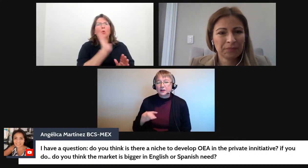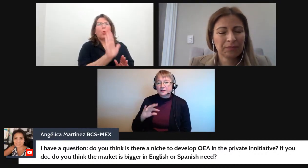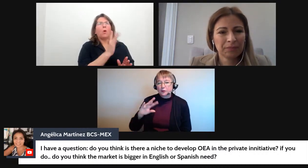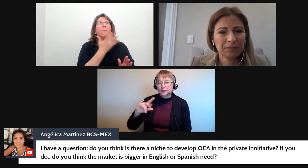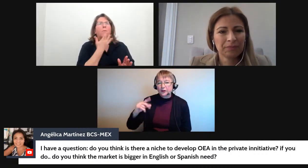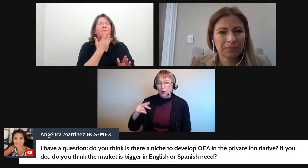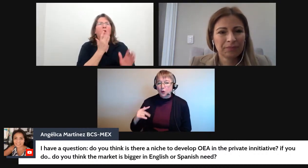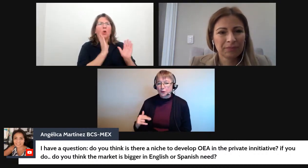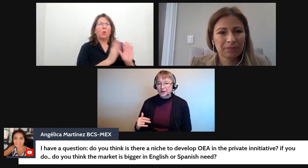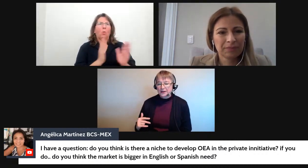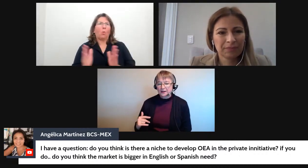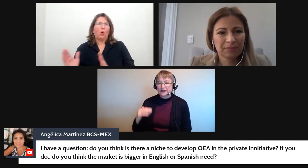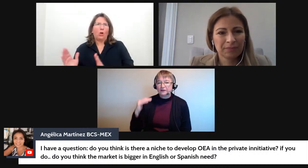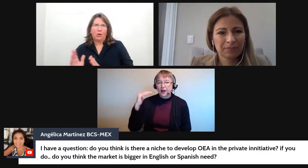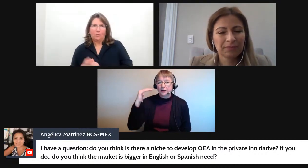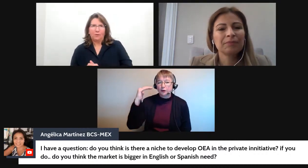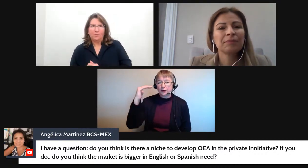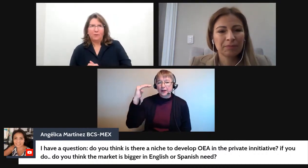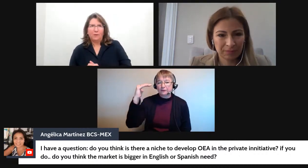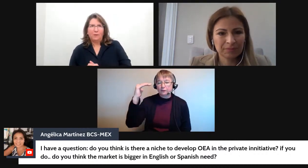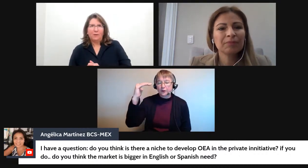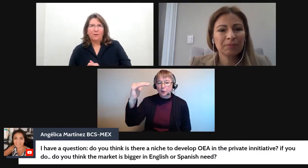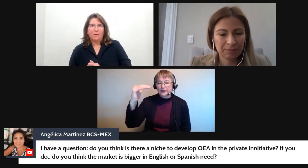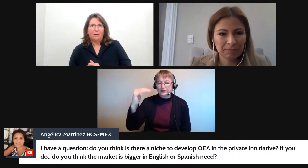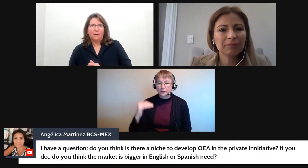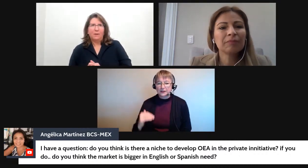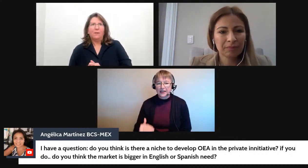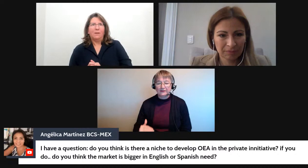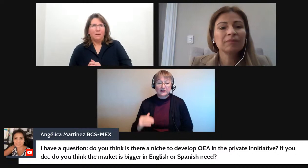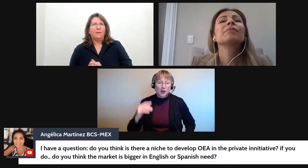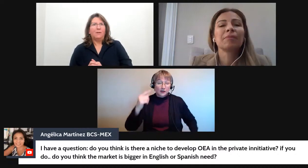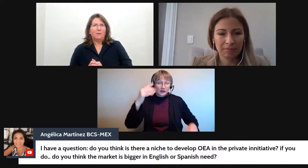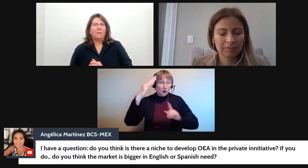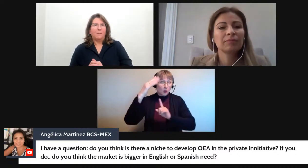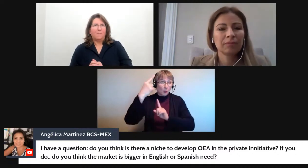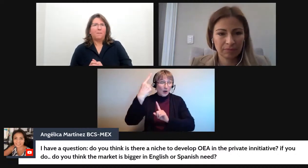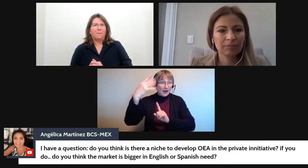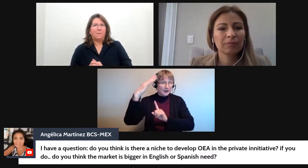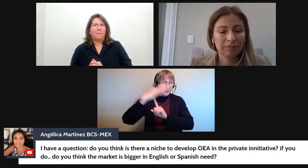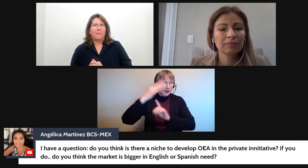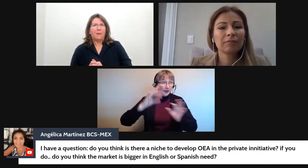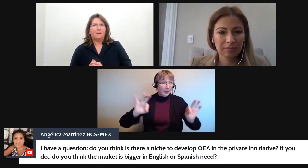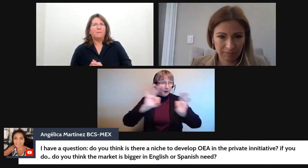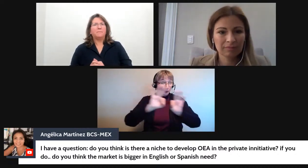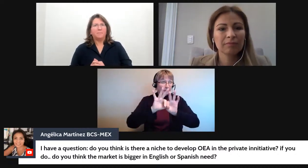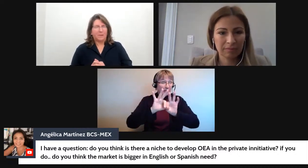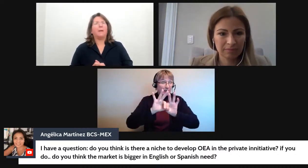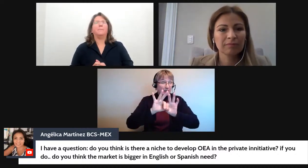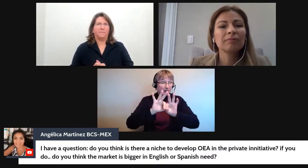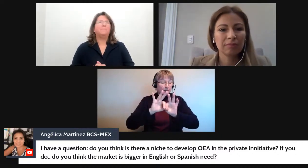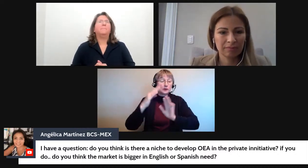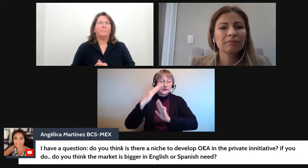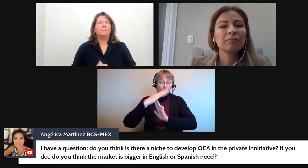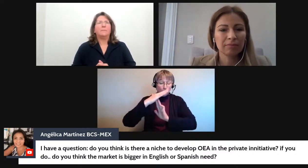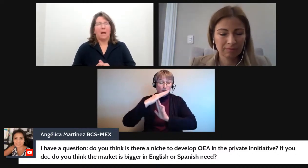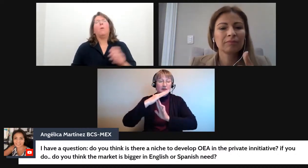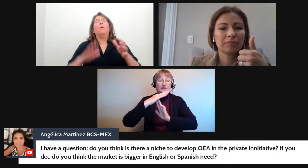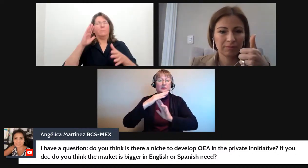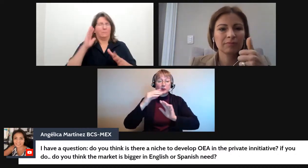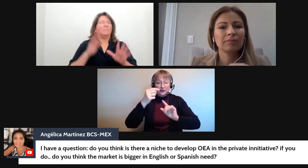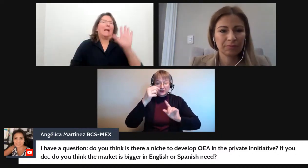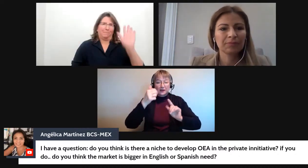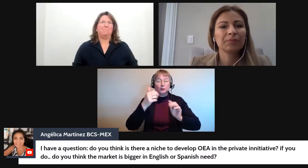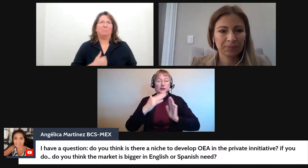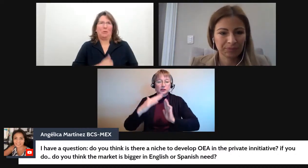I thought it was more of an ordering, like an ordering of from 1 to 11. So 1 would be the most